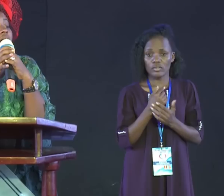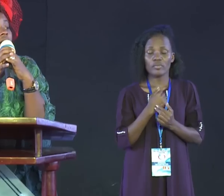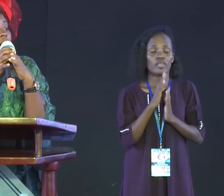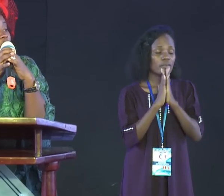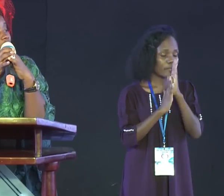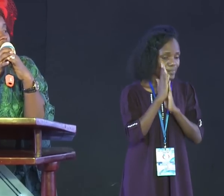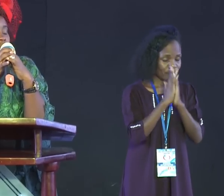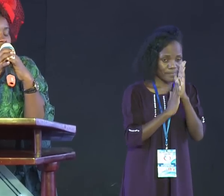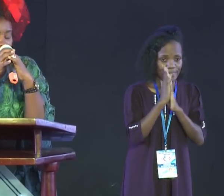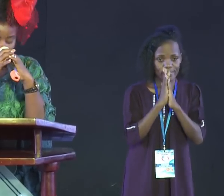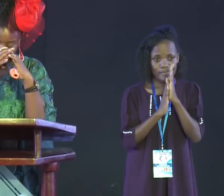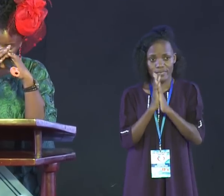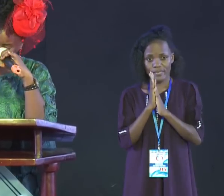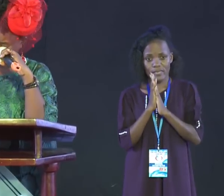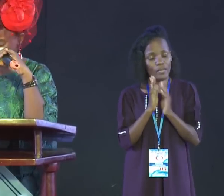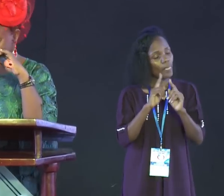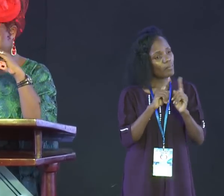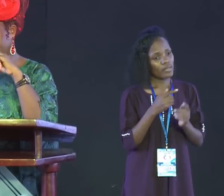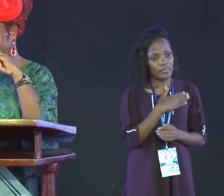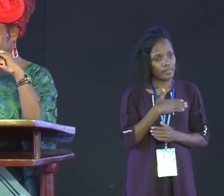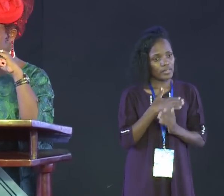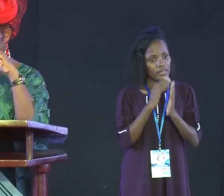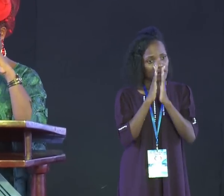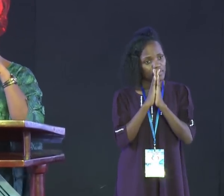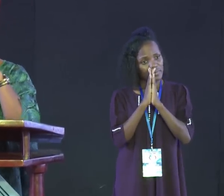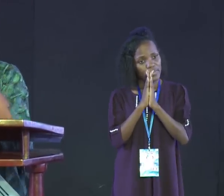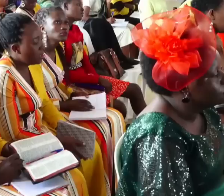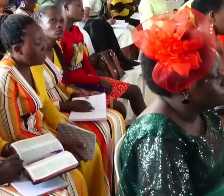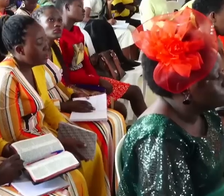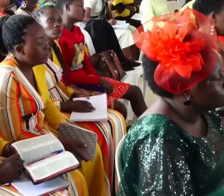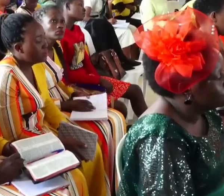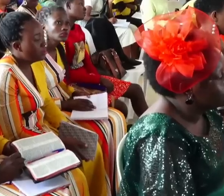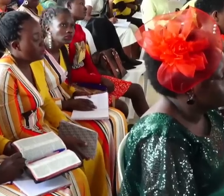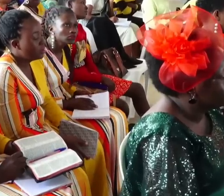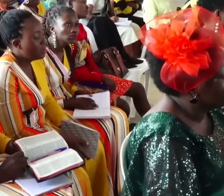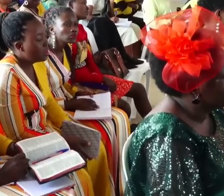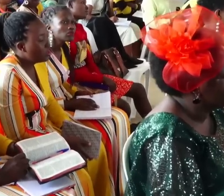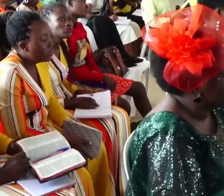desire. Abaluganda munsabire. Brethren, pray for me.